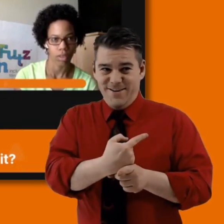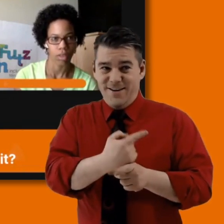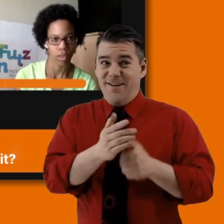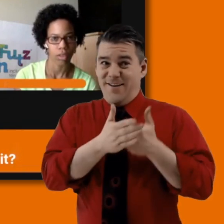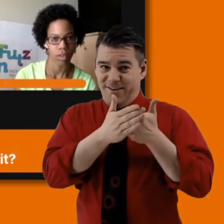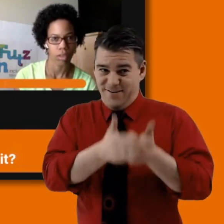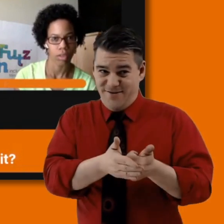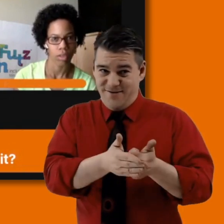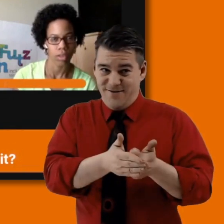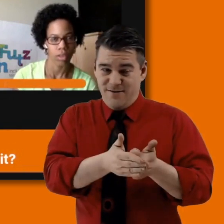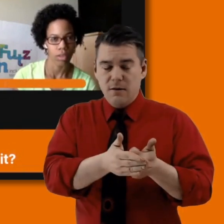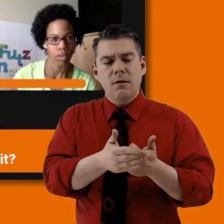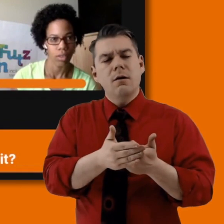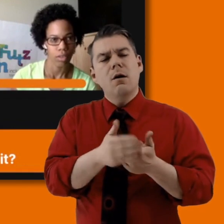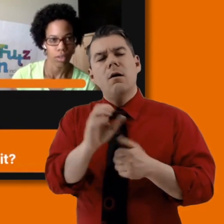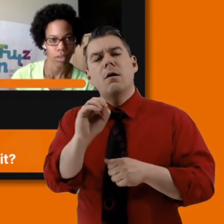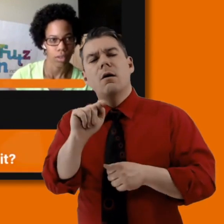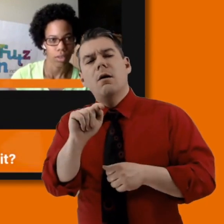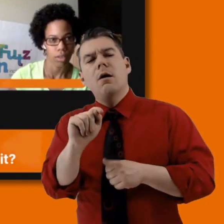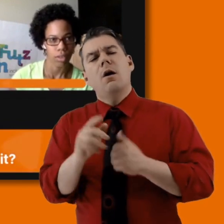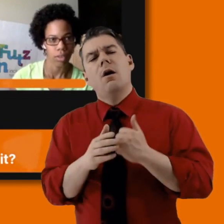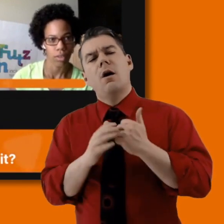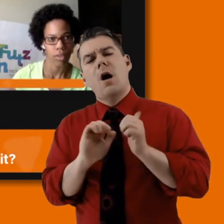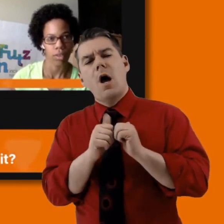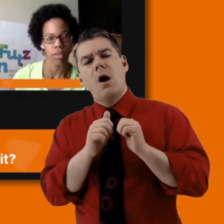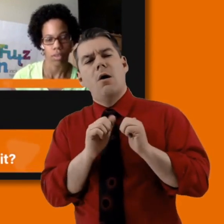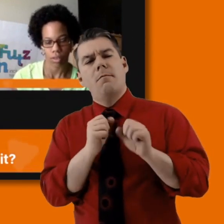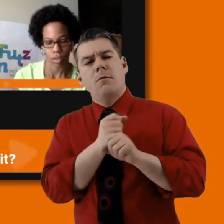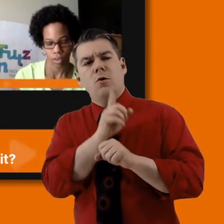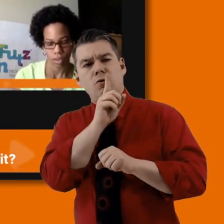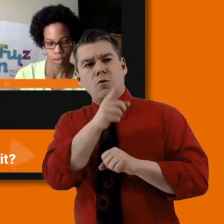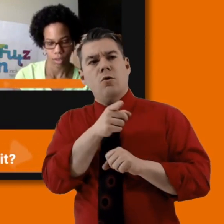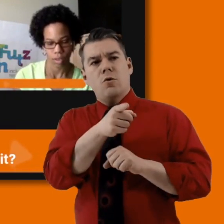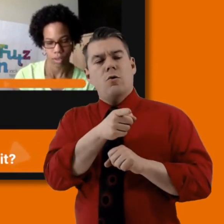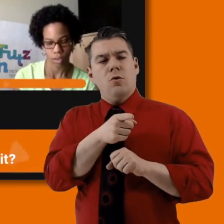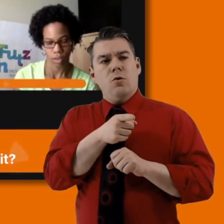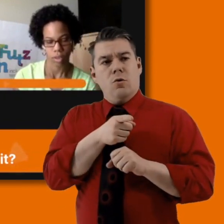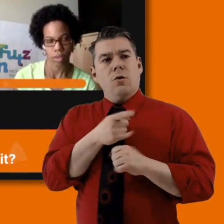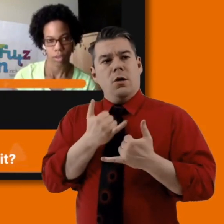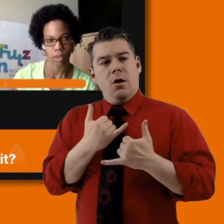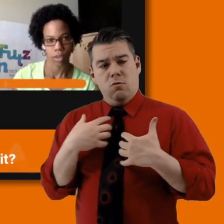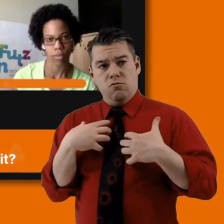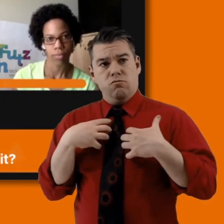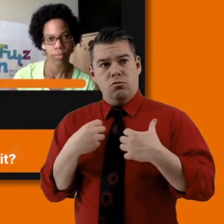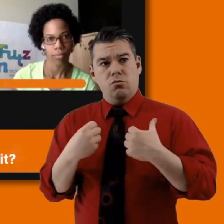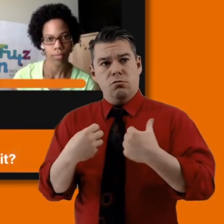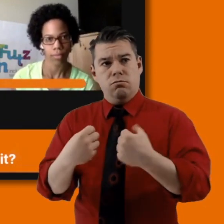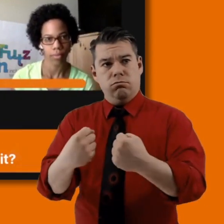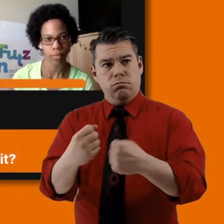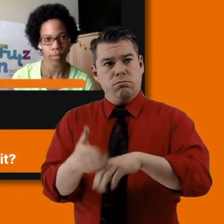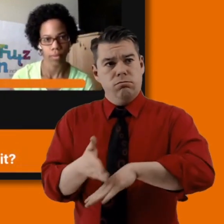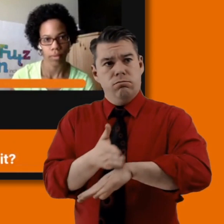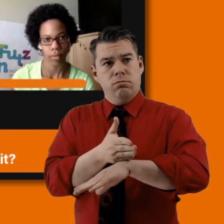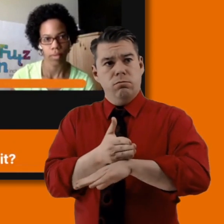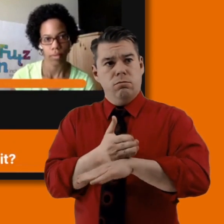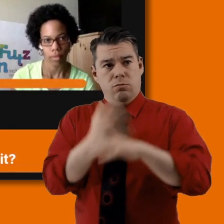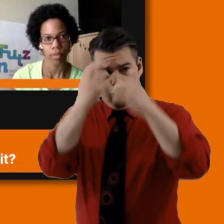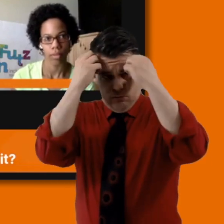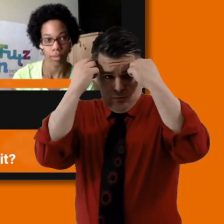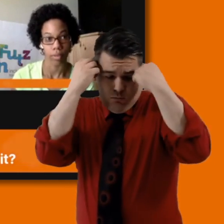helpful, how do we make sure that you can now, in your recovery, put on a